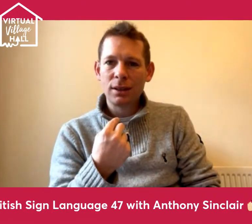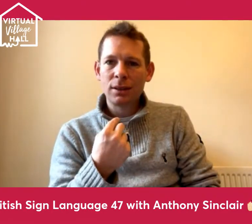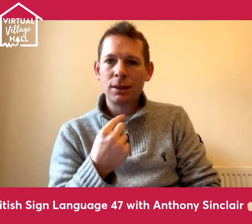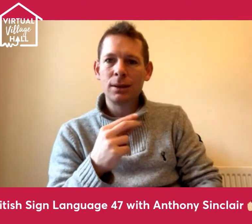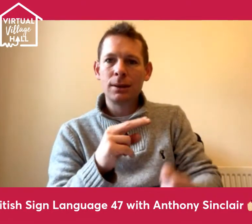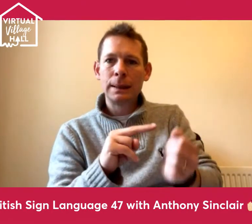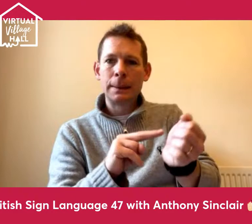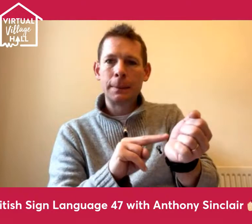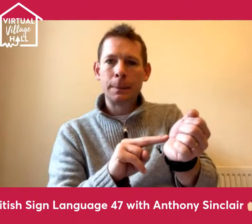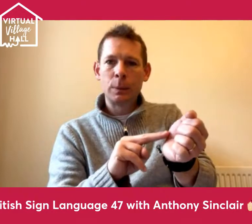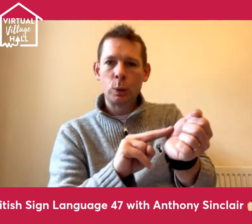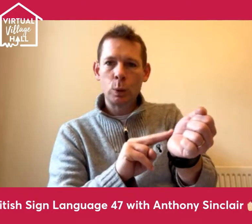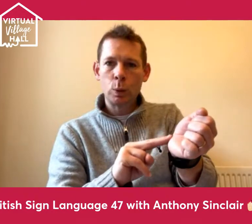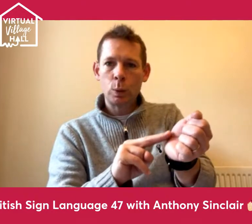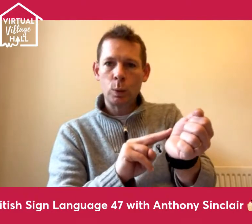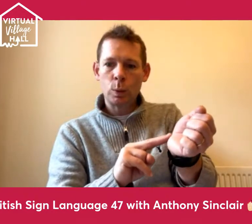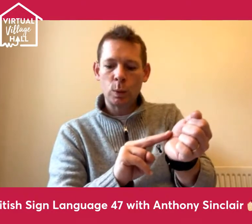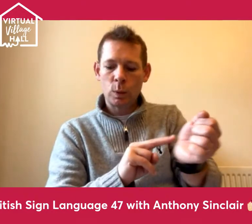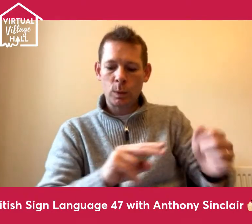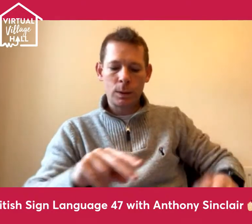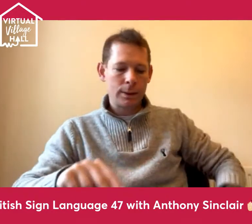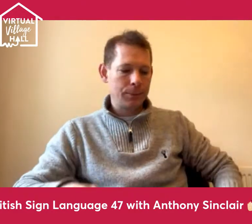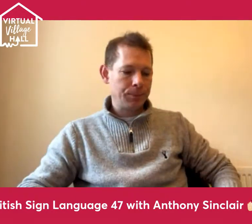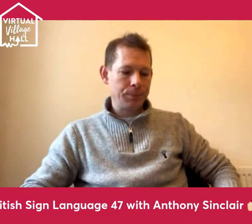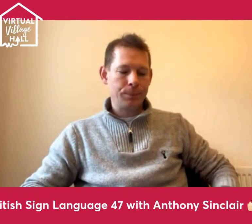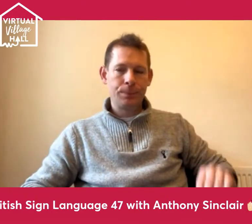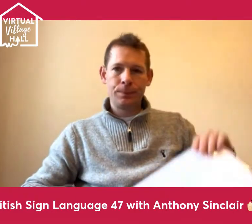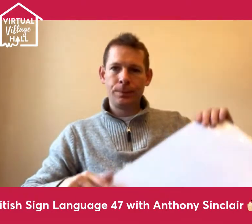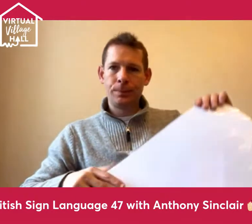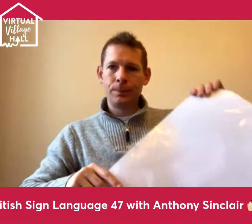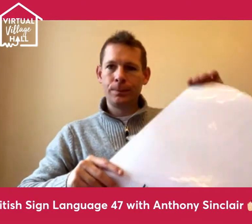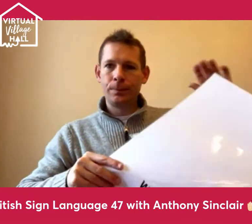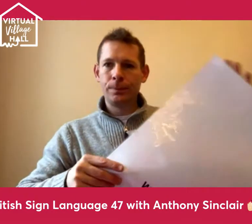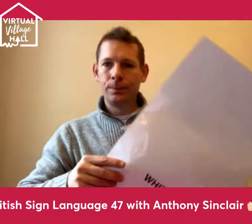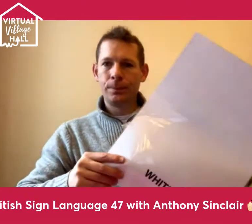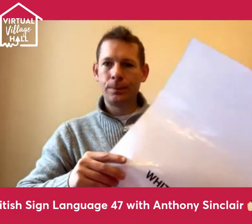So red and blue.